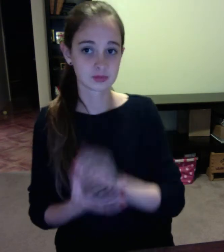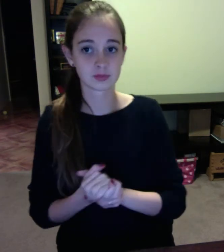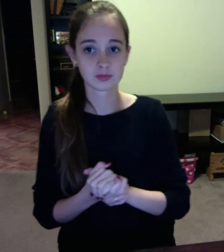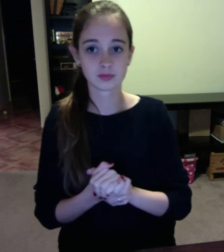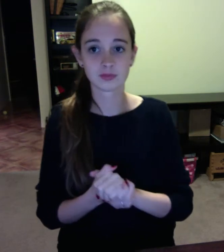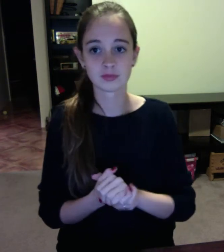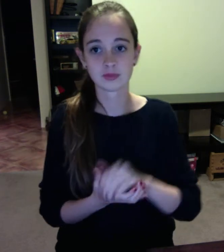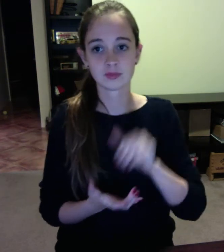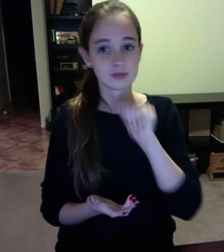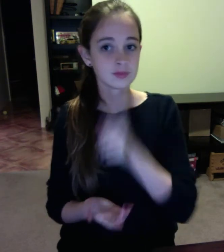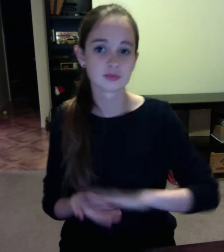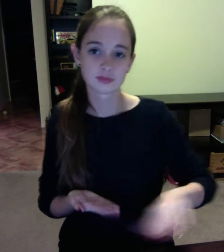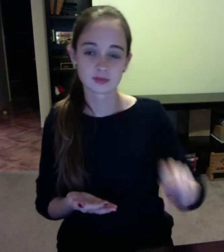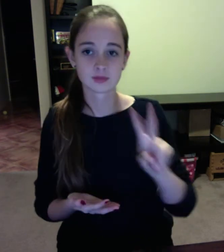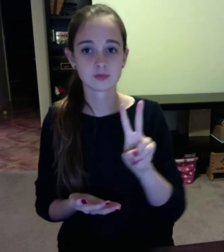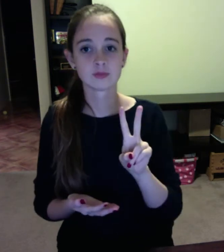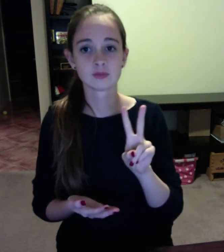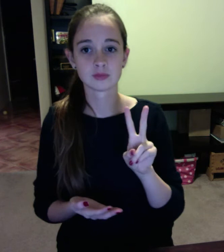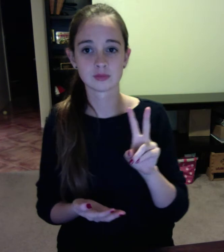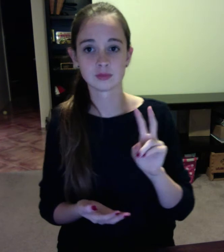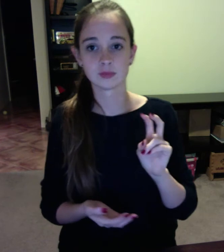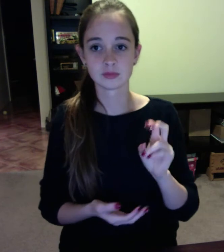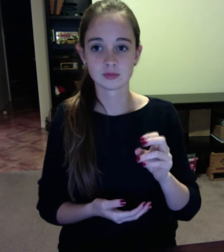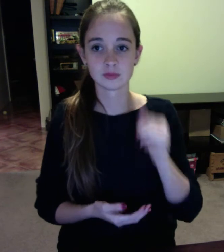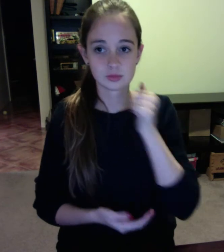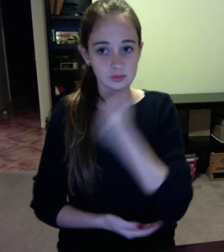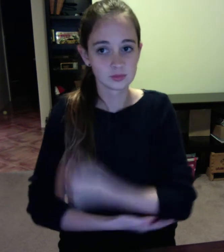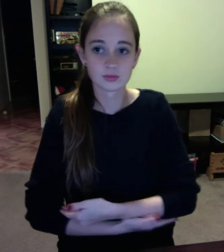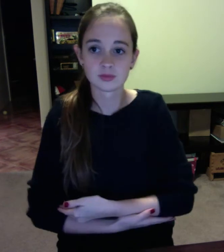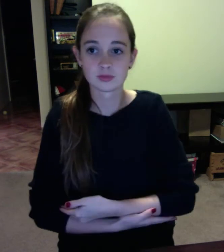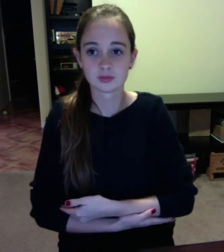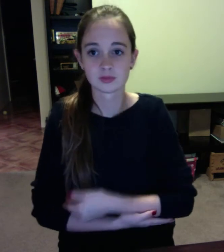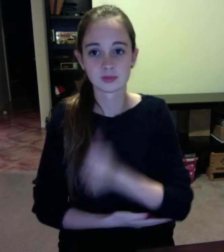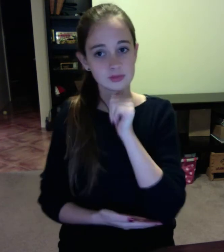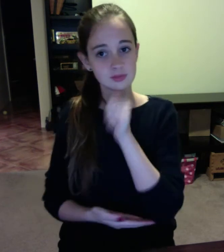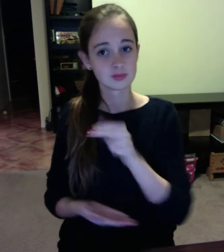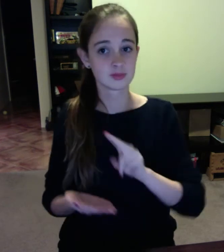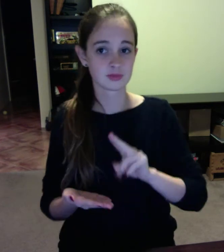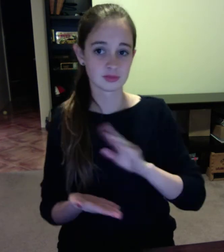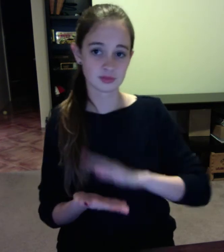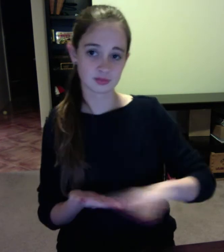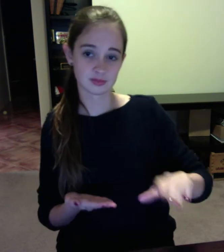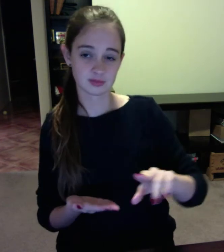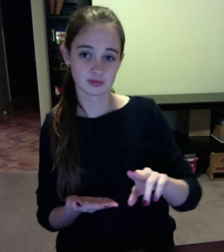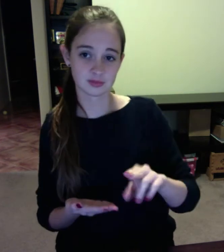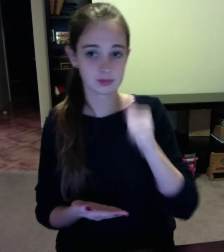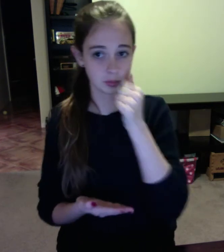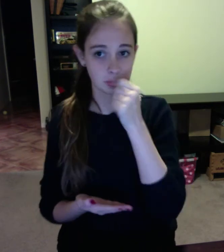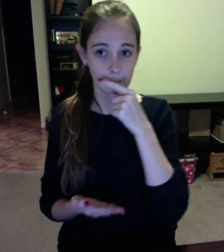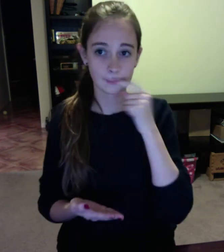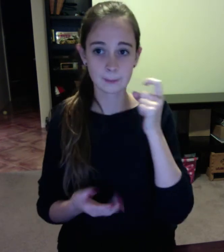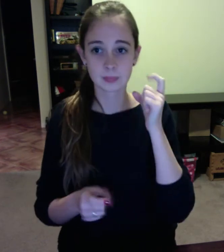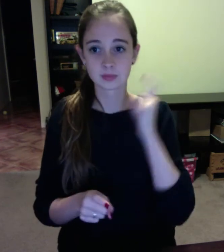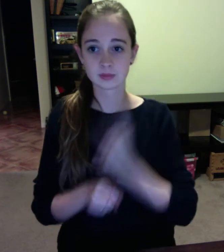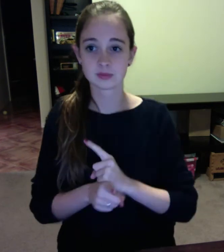were so selfish, proud, and greedy that they were known as the Ugly Sisters. From the first day they